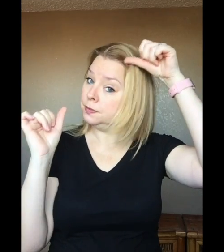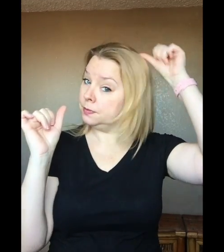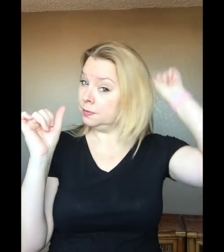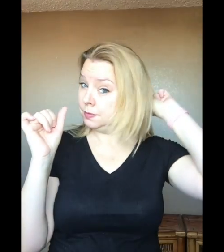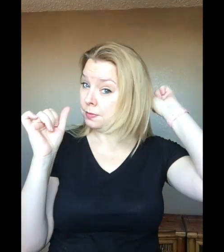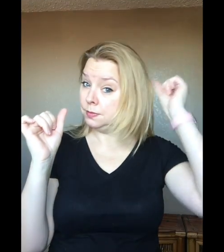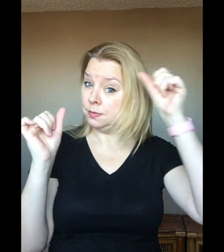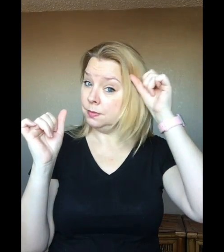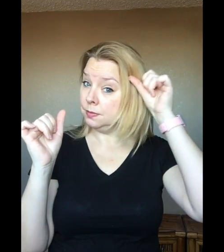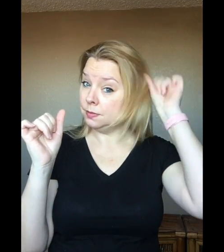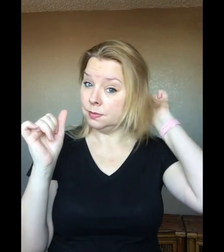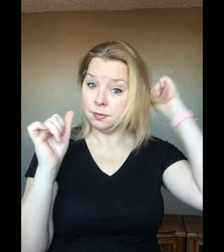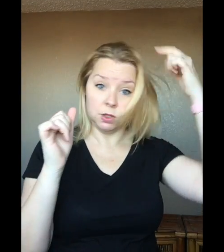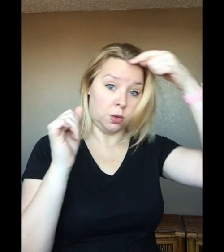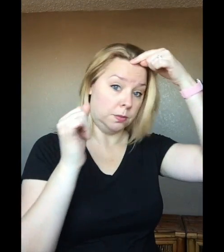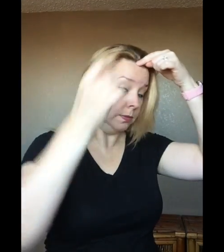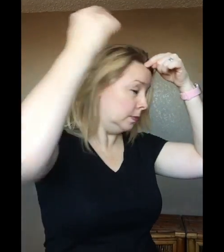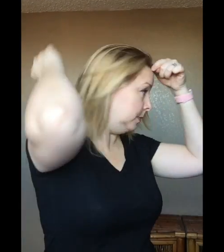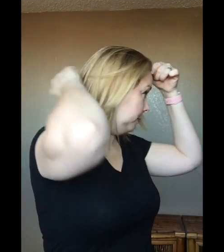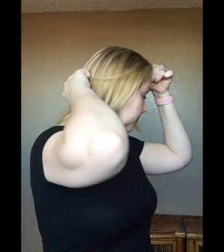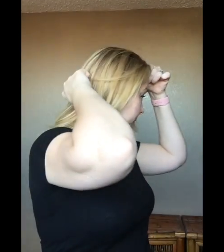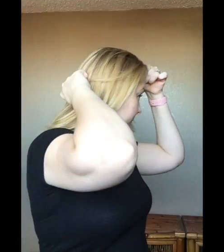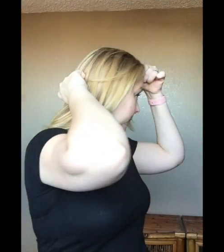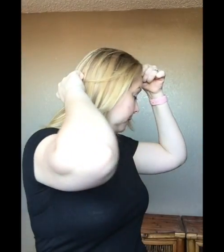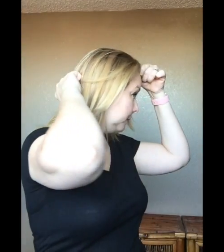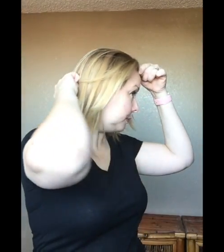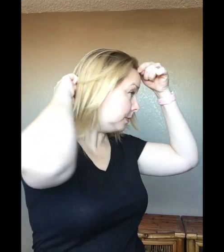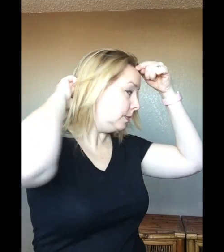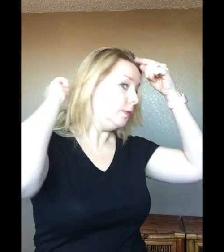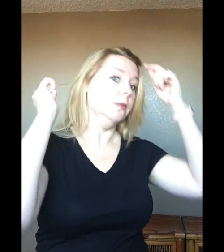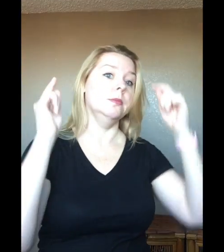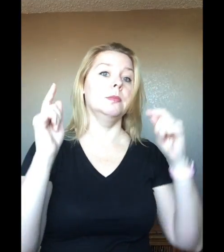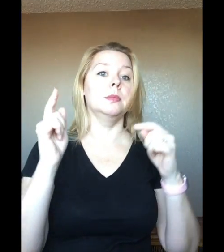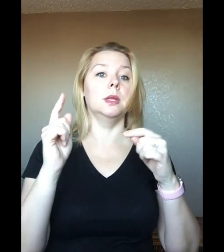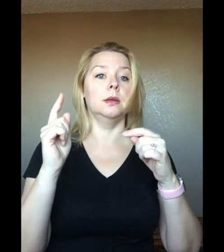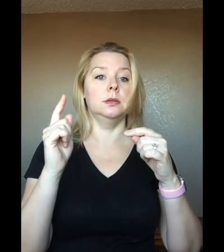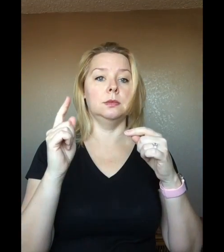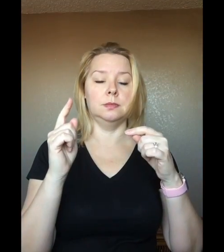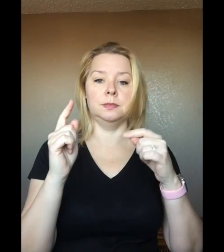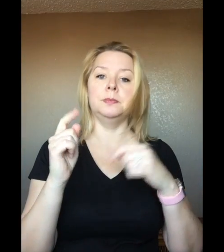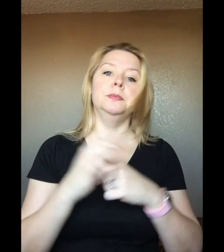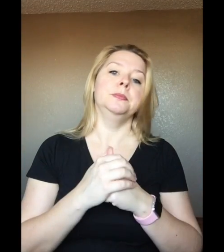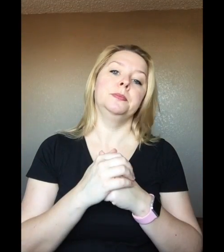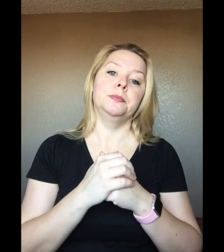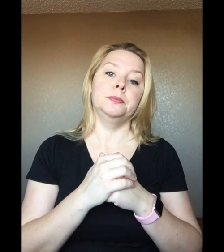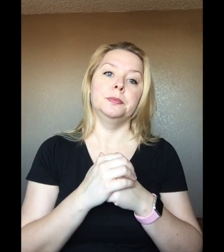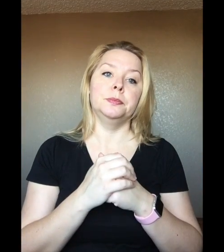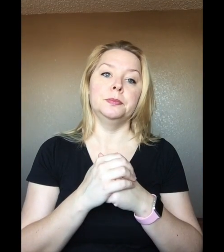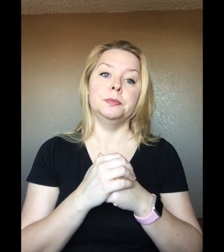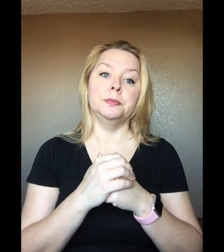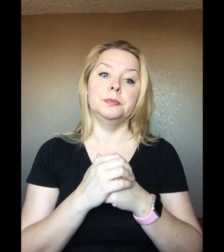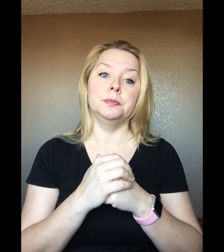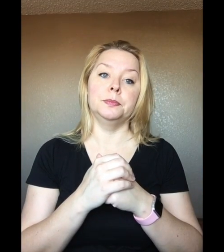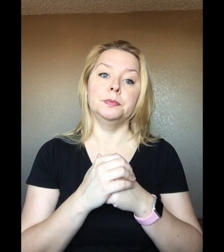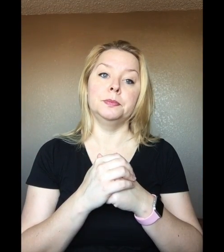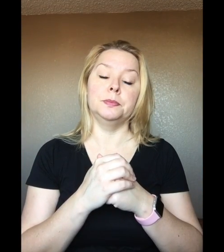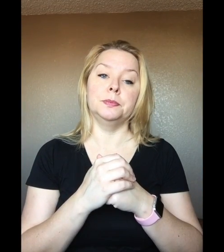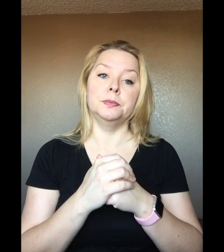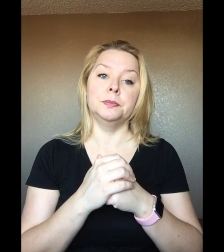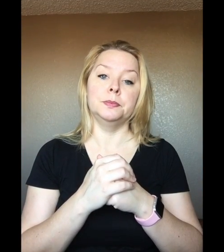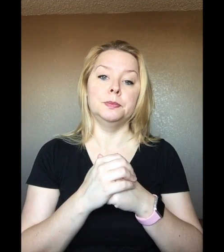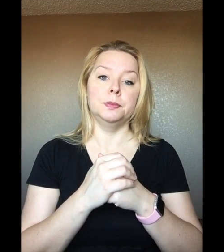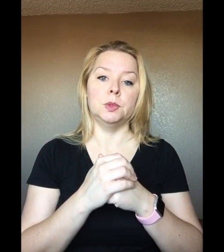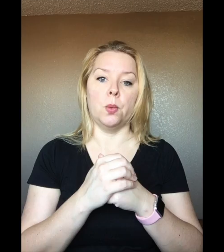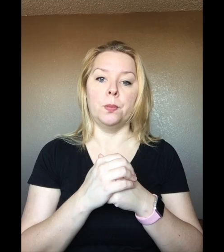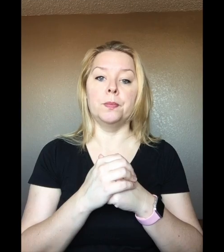the nape. Then, we'll do this side. Kind of by the crown here, 2, 3, and then the